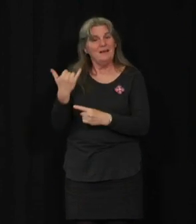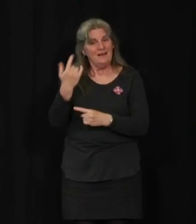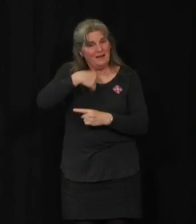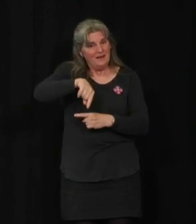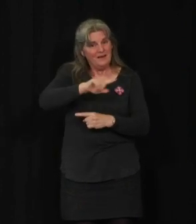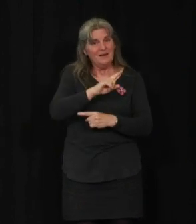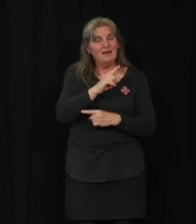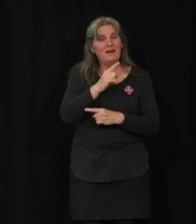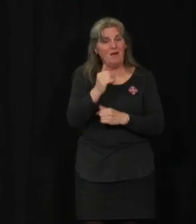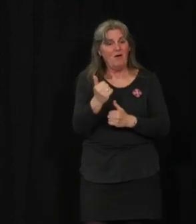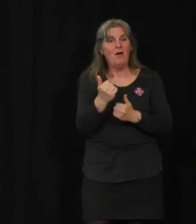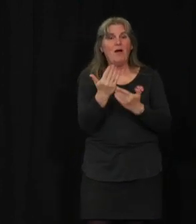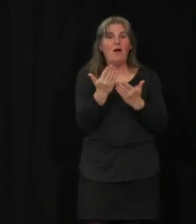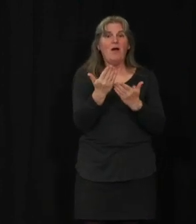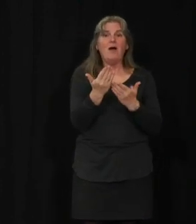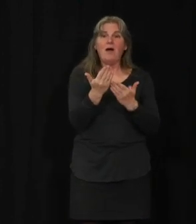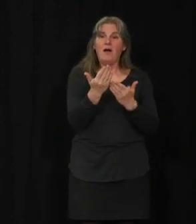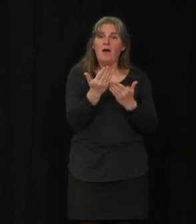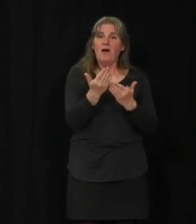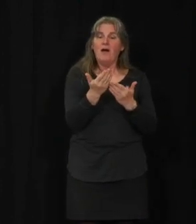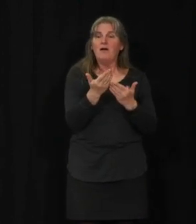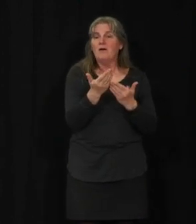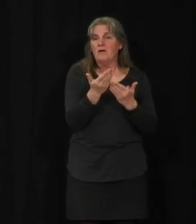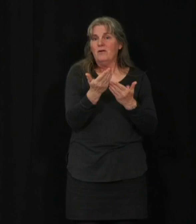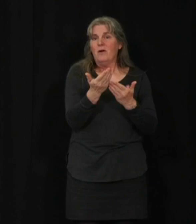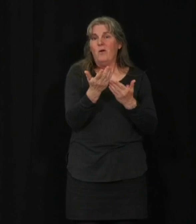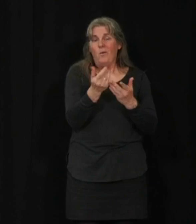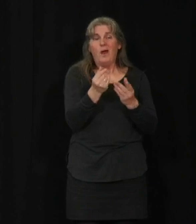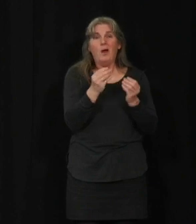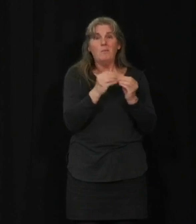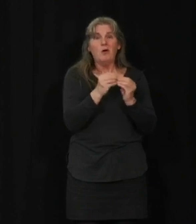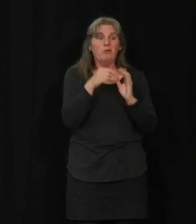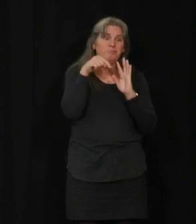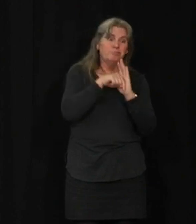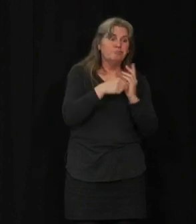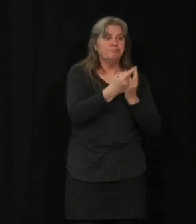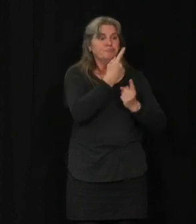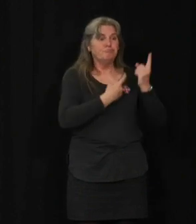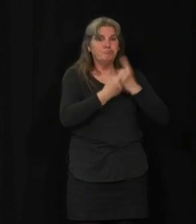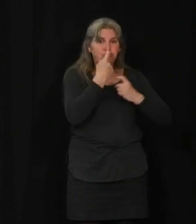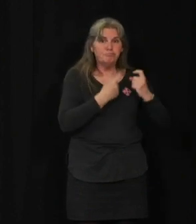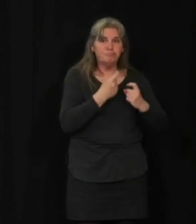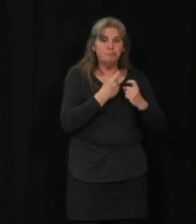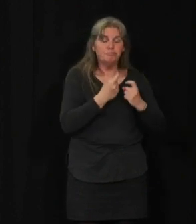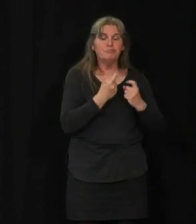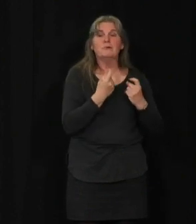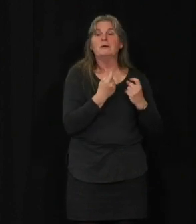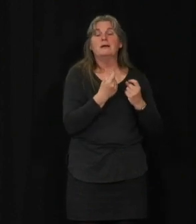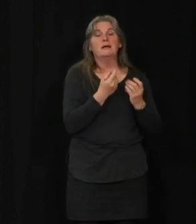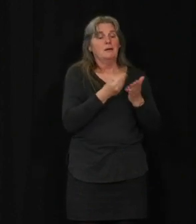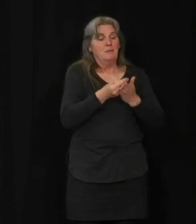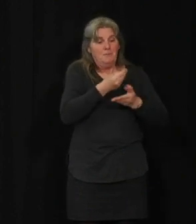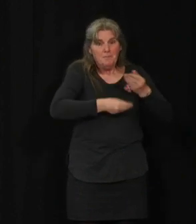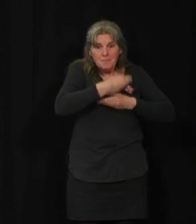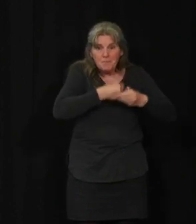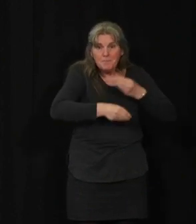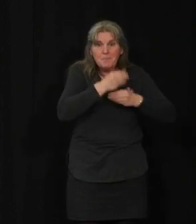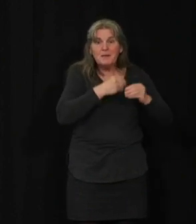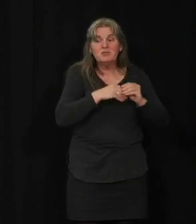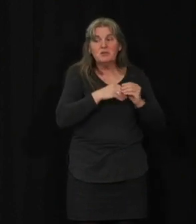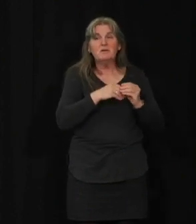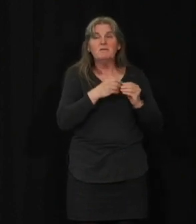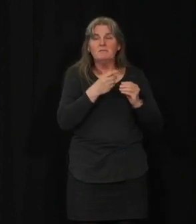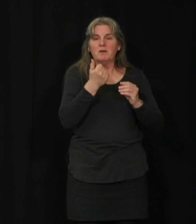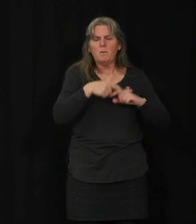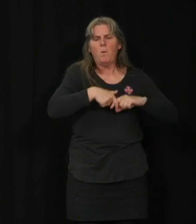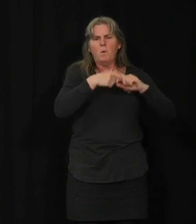going to give the opportunity and to answer those questions on the current budget as well as possible with those 7 days that we've